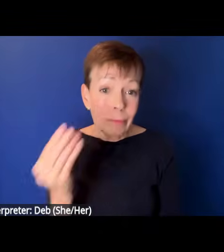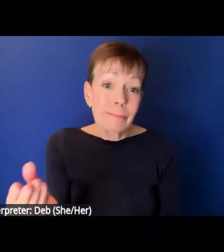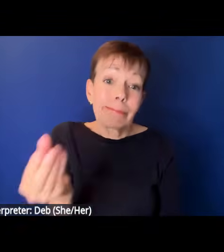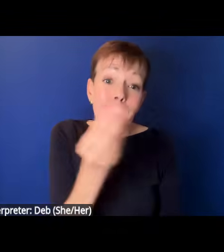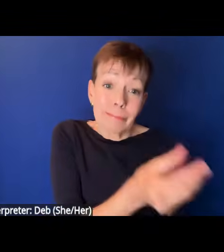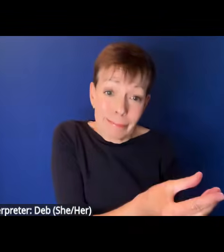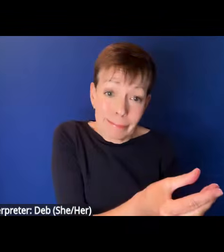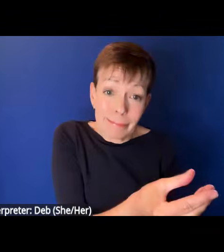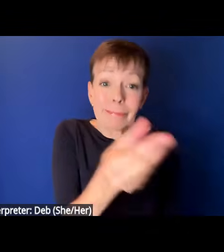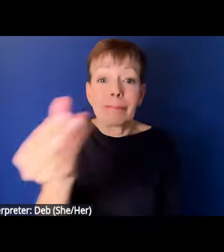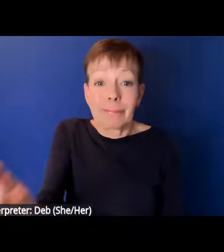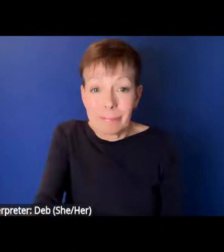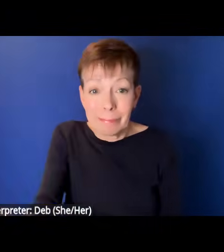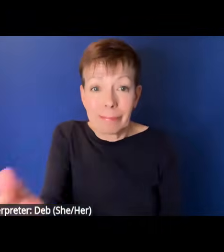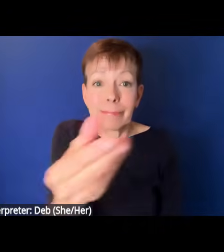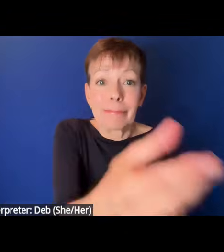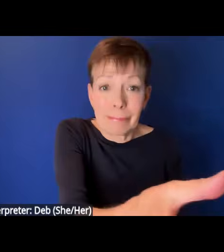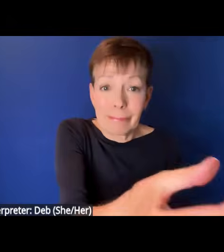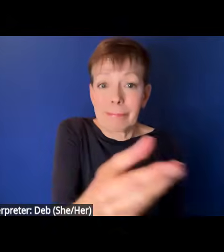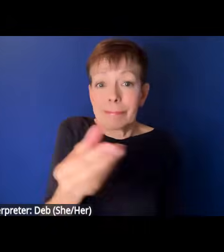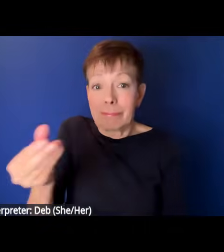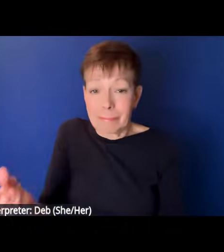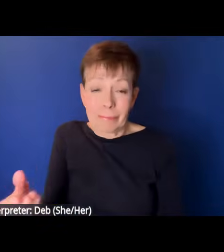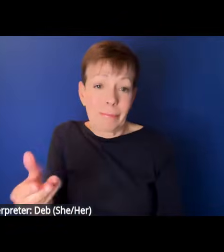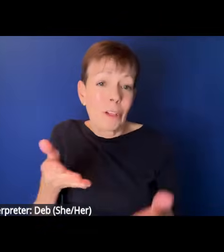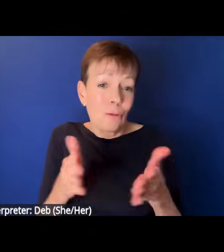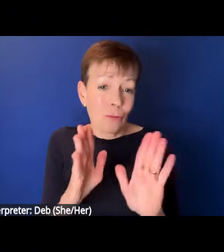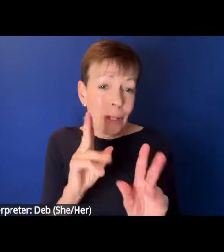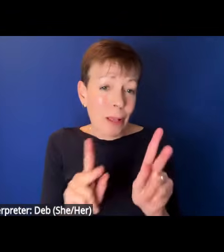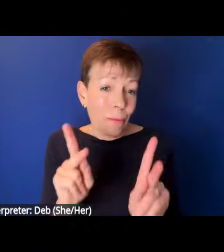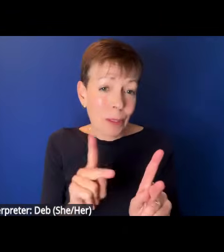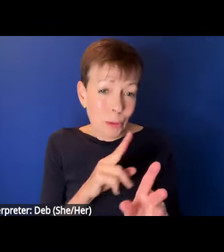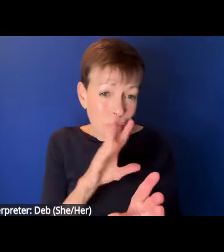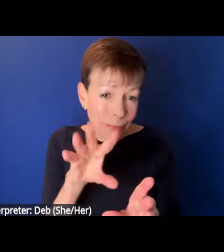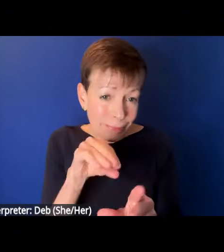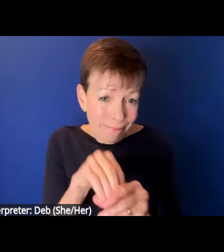speaker so that I can fully participate.